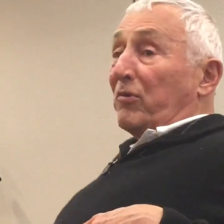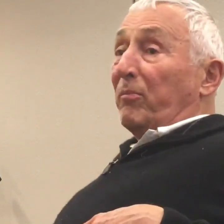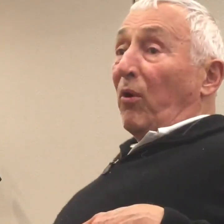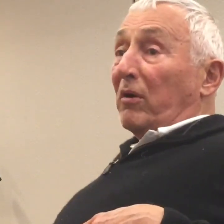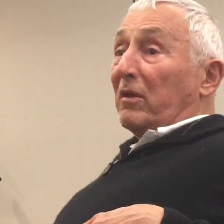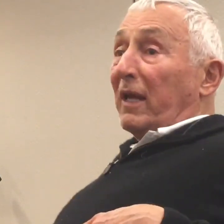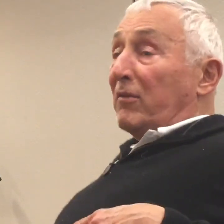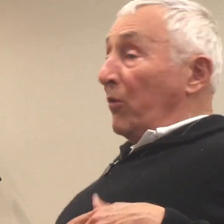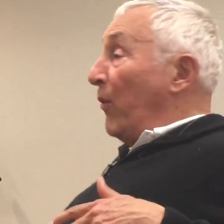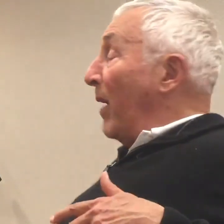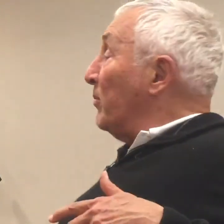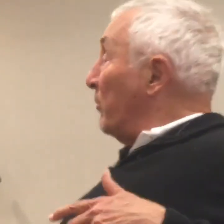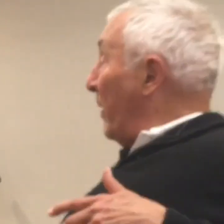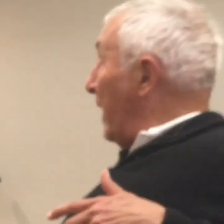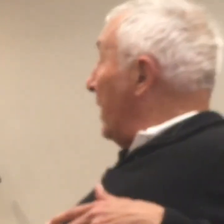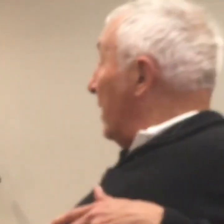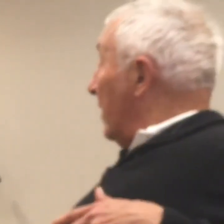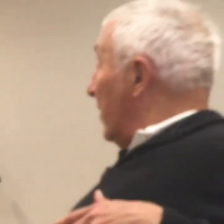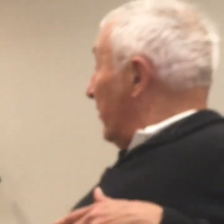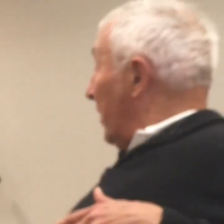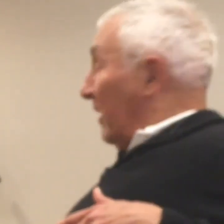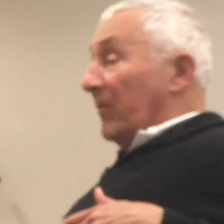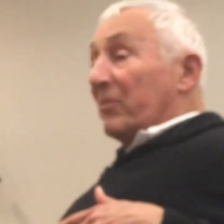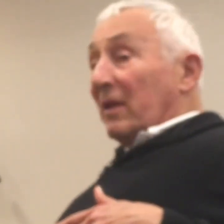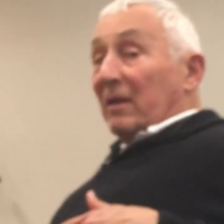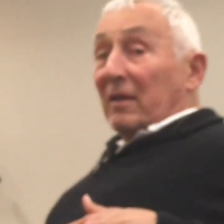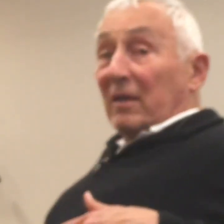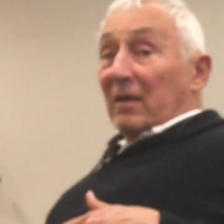felt this was important and who were able to pay